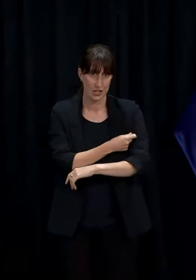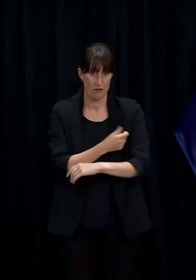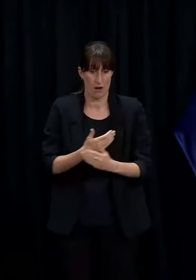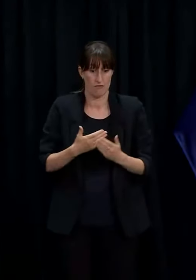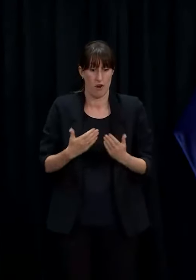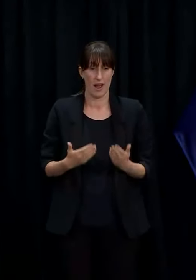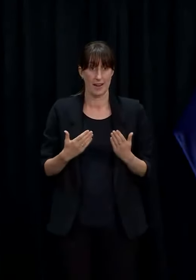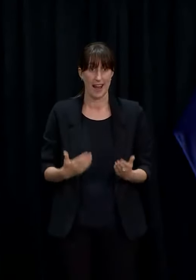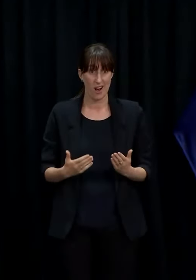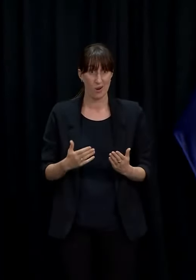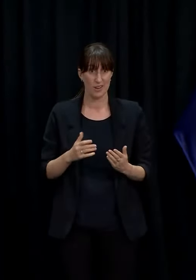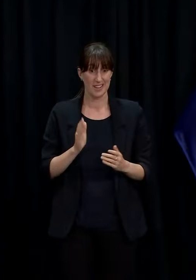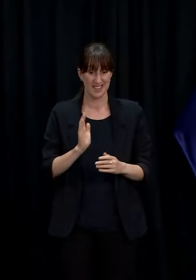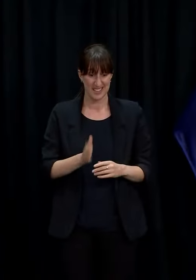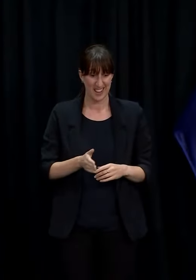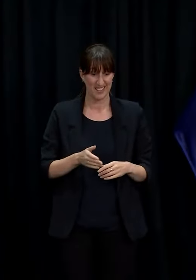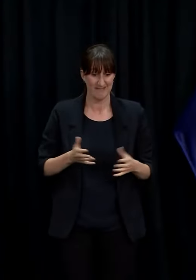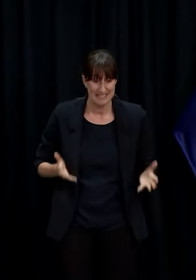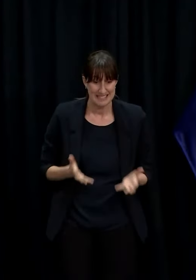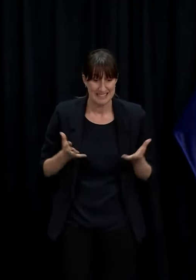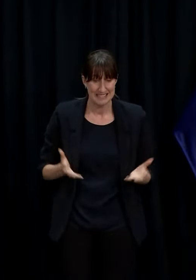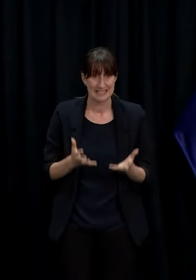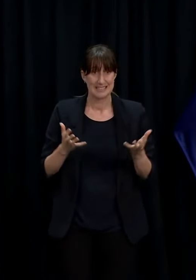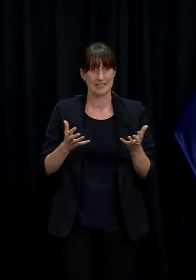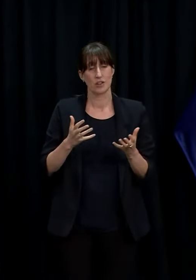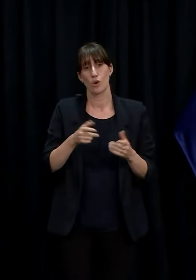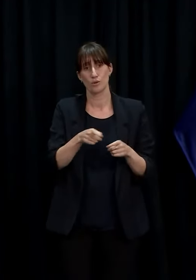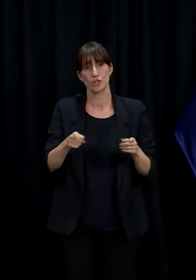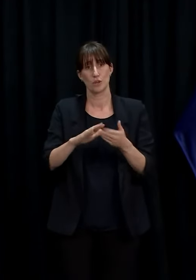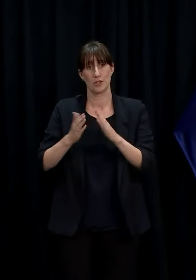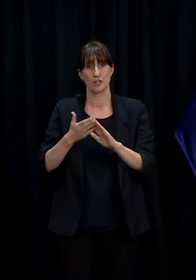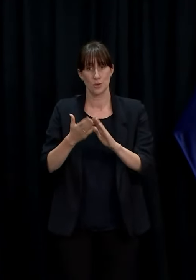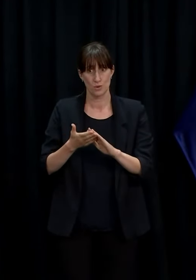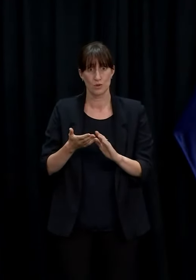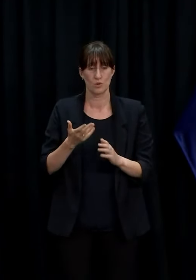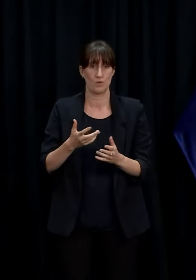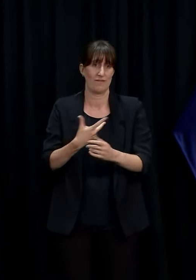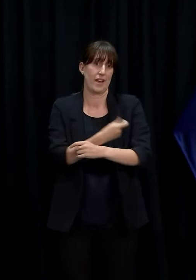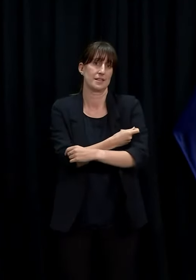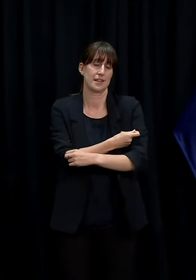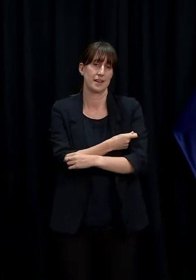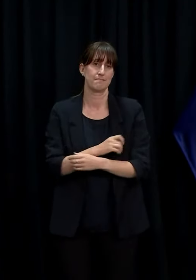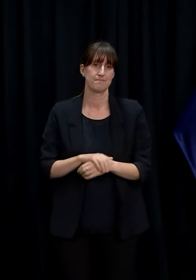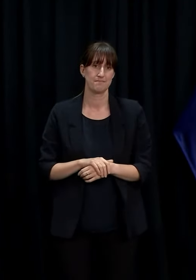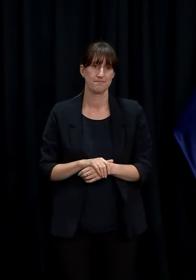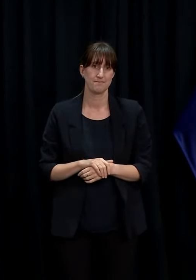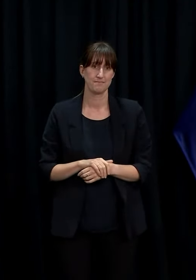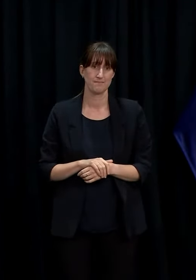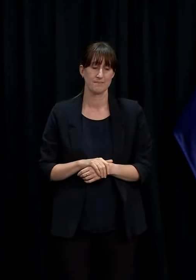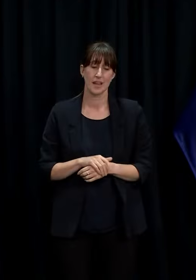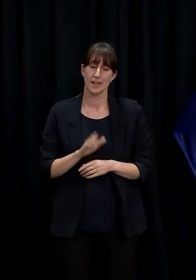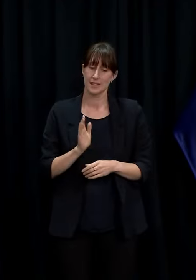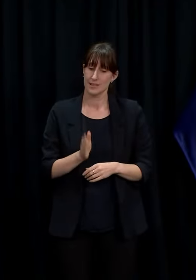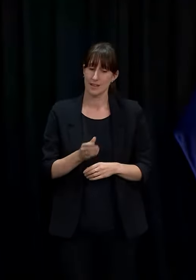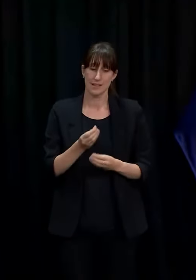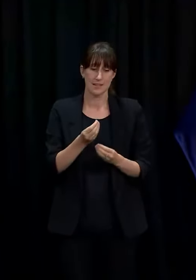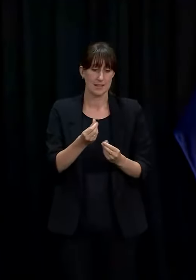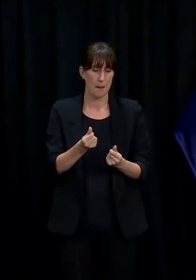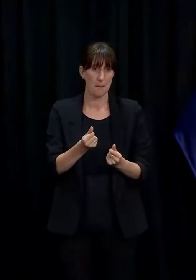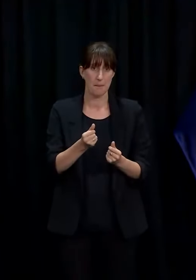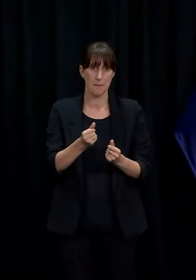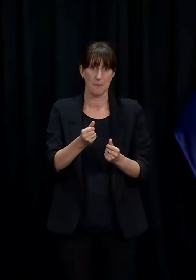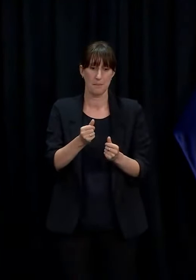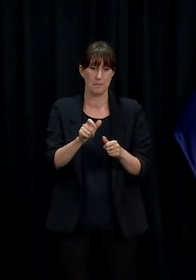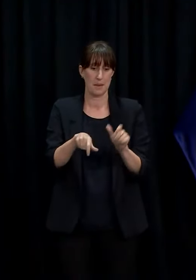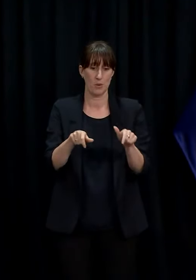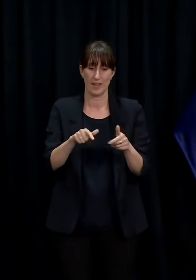vaccination rates up amongst those communities. We have to acknowledge that there is still a degree of resistance in pockets of that